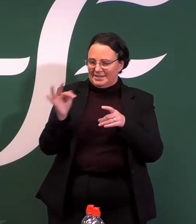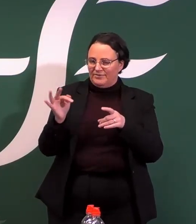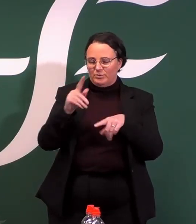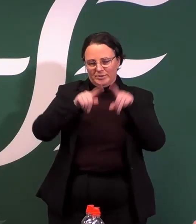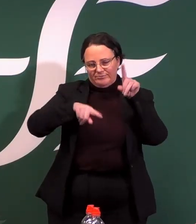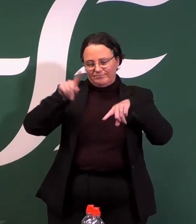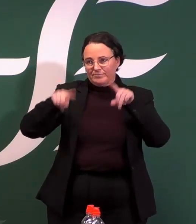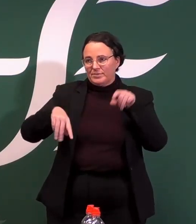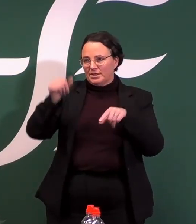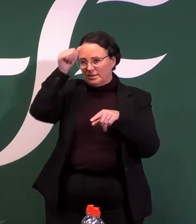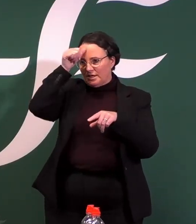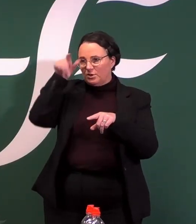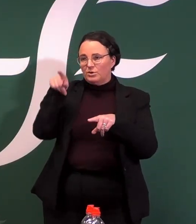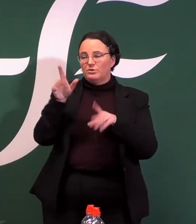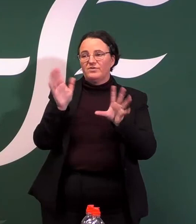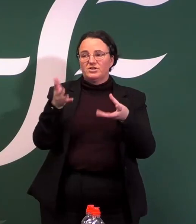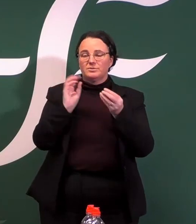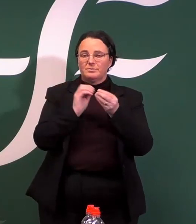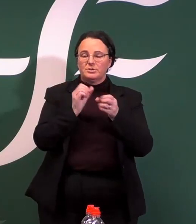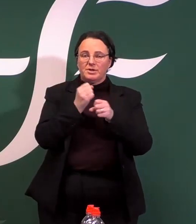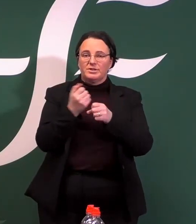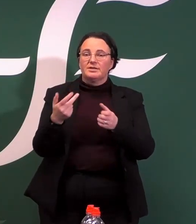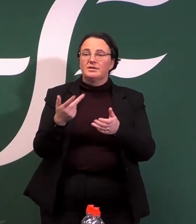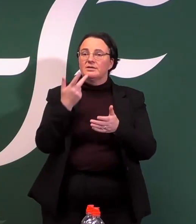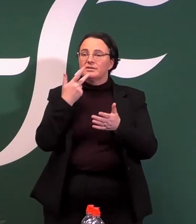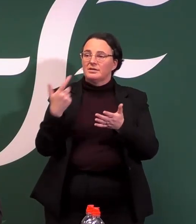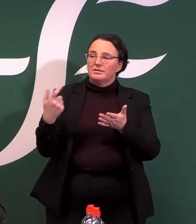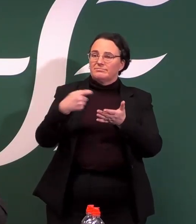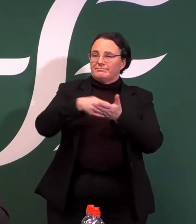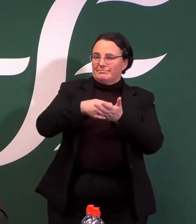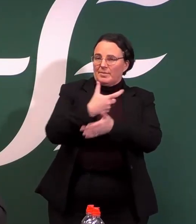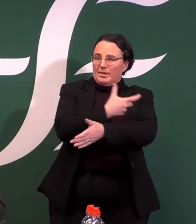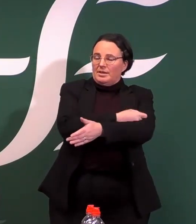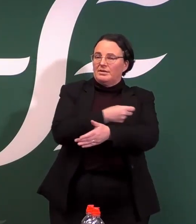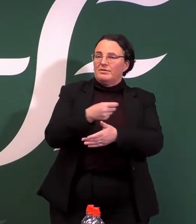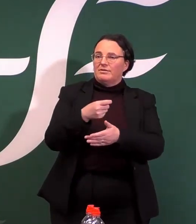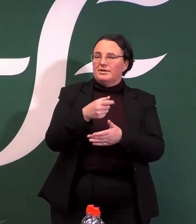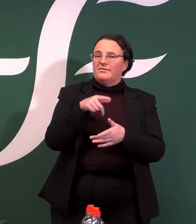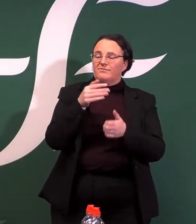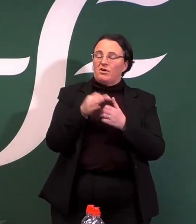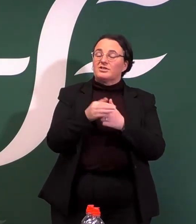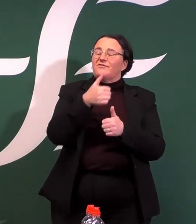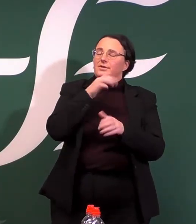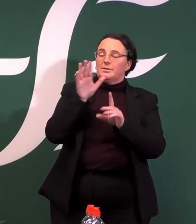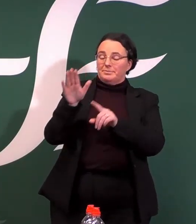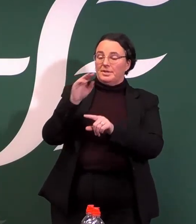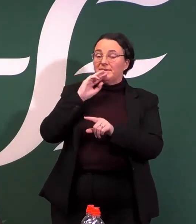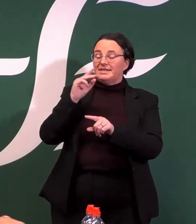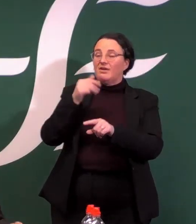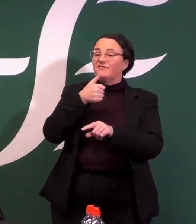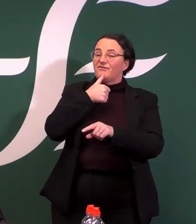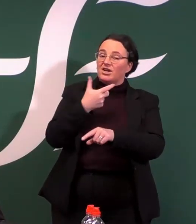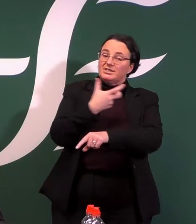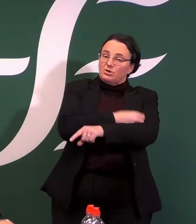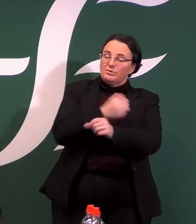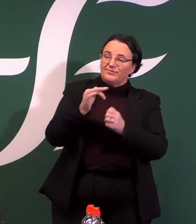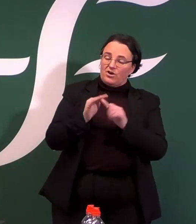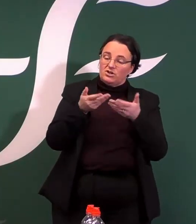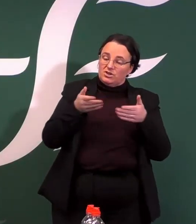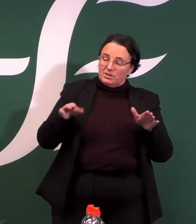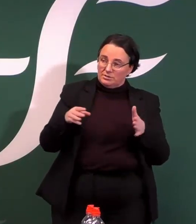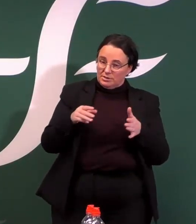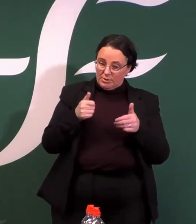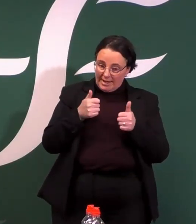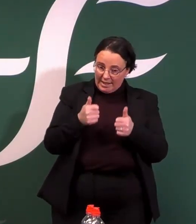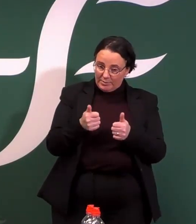to. I know you mentioned Simon's question about the boosters for the children, or the first dose for children. Are you able to start